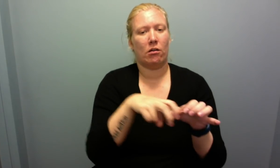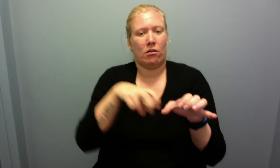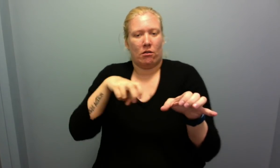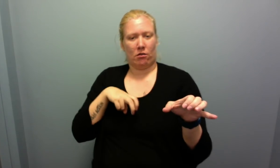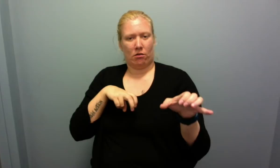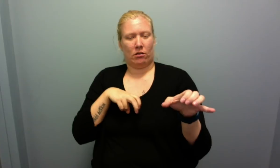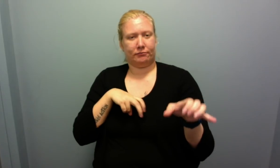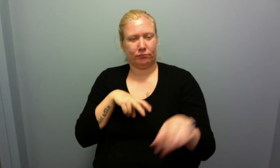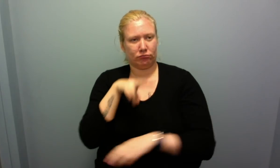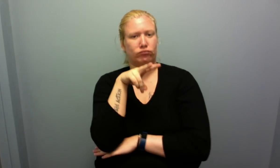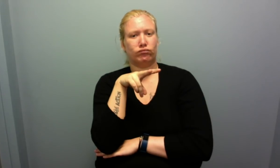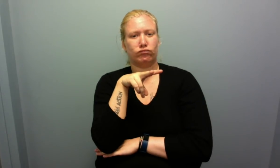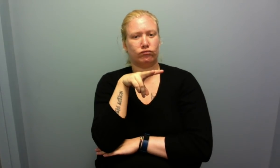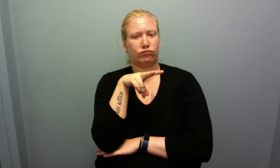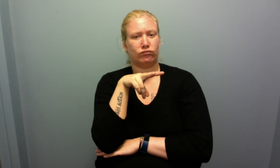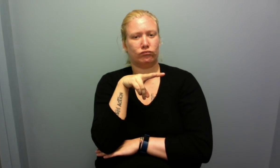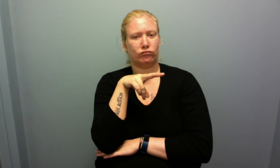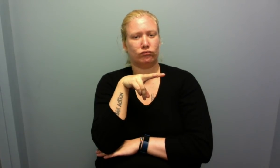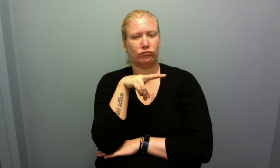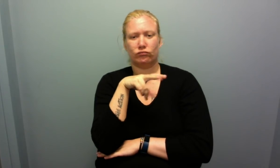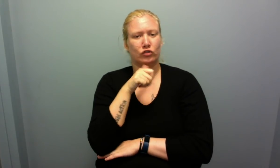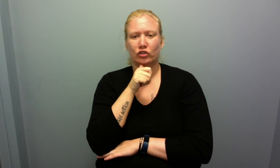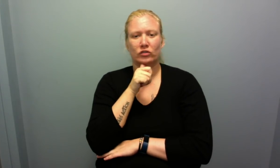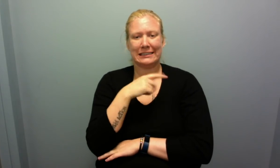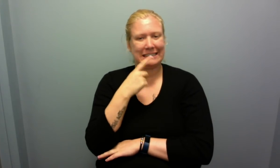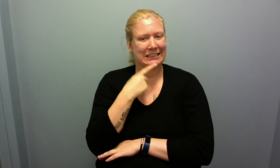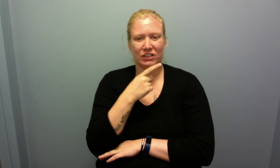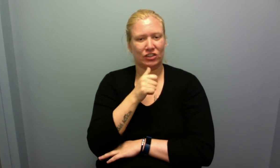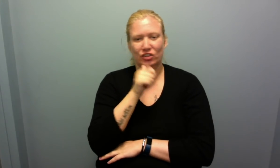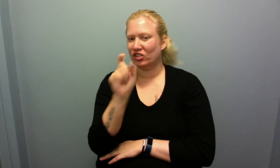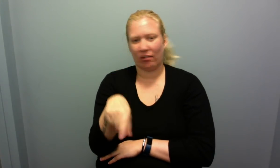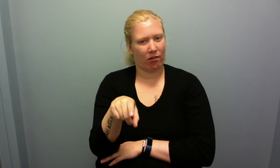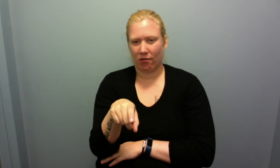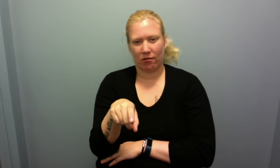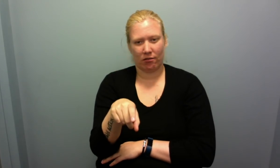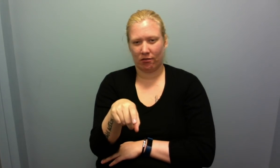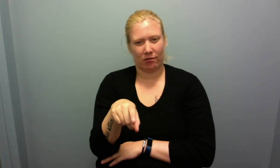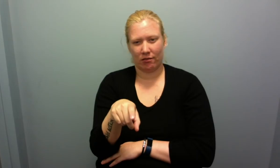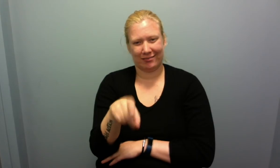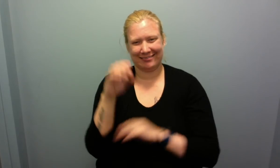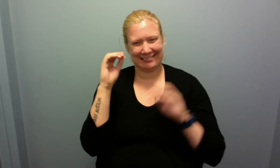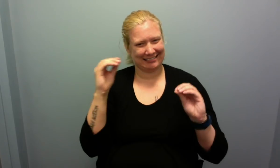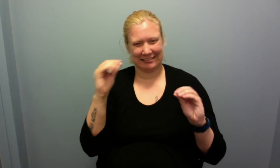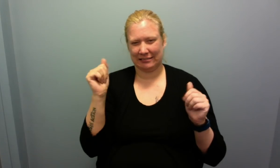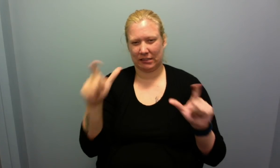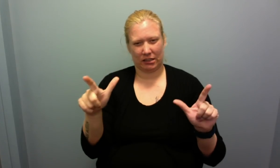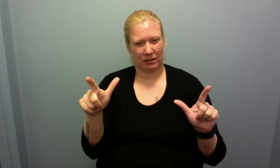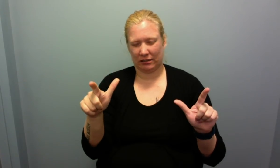the language. We need to step back and support the deaf efforts to teach their own language and teach their culture. We should not